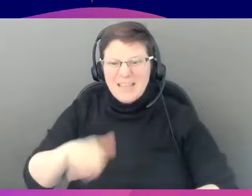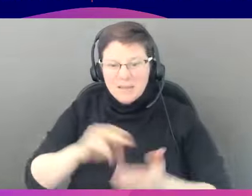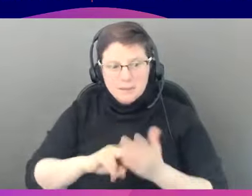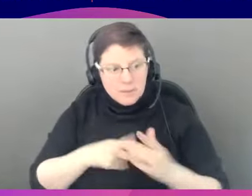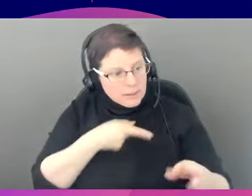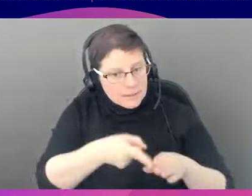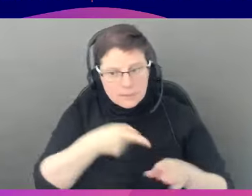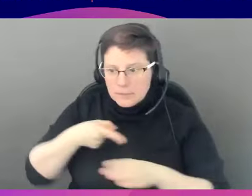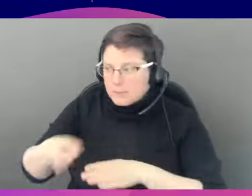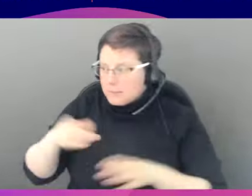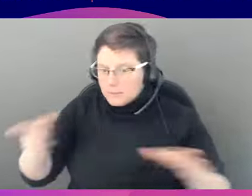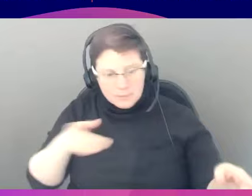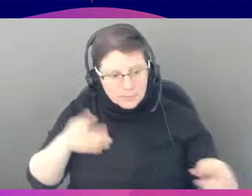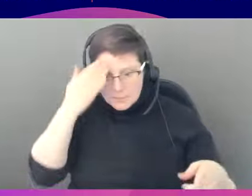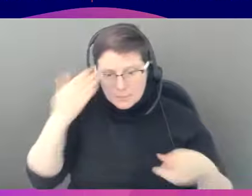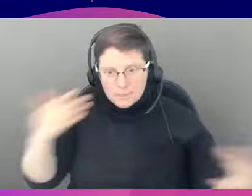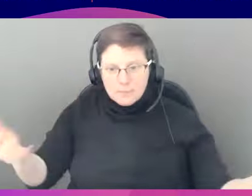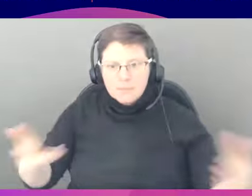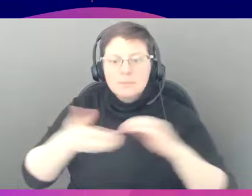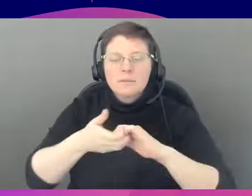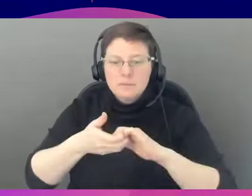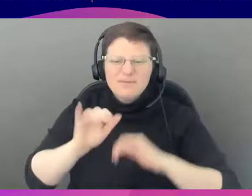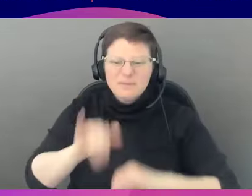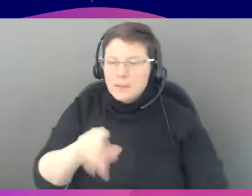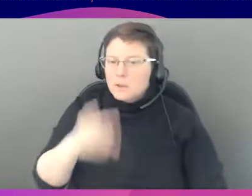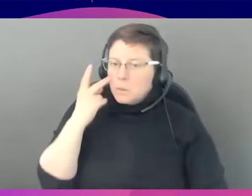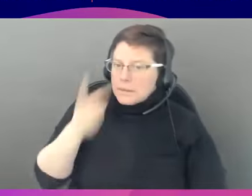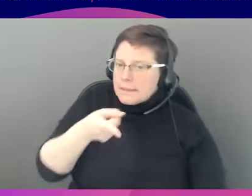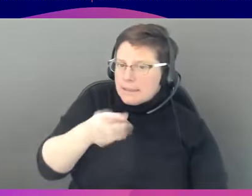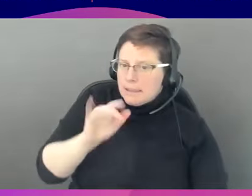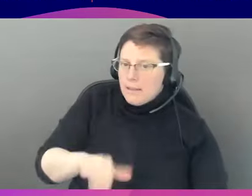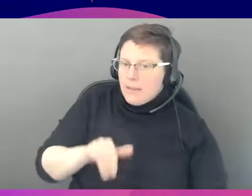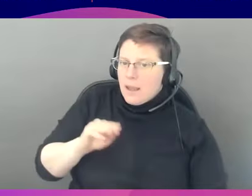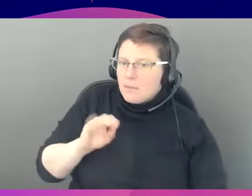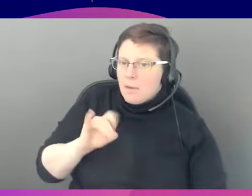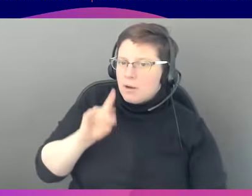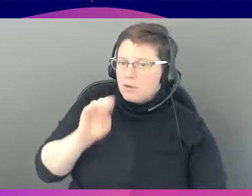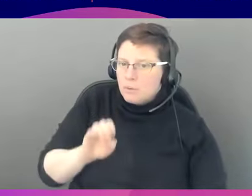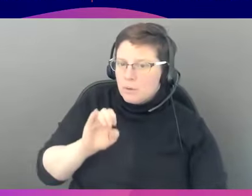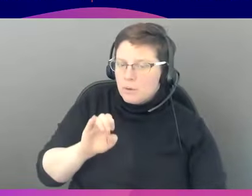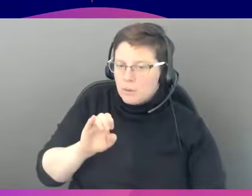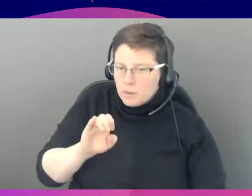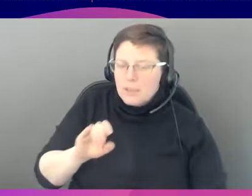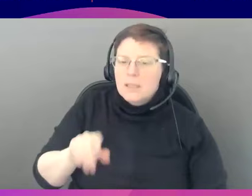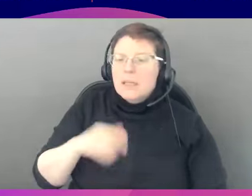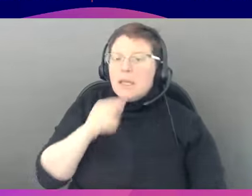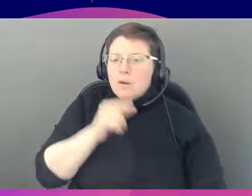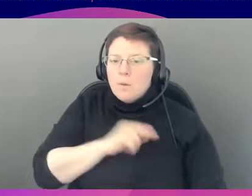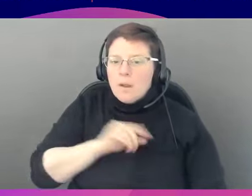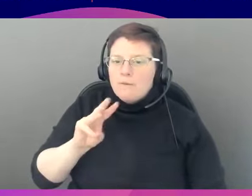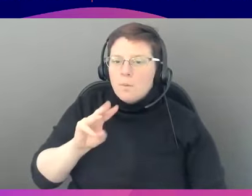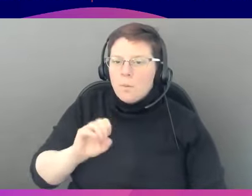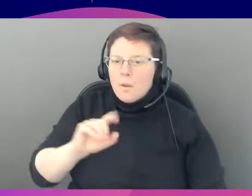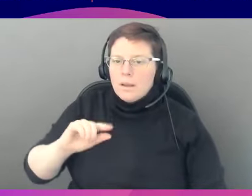So yeah, I would check out that module as well as the case study about Guelph Wellington Women in Crisis is pretty